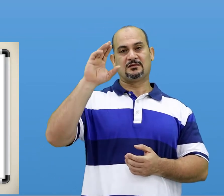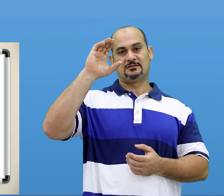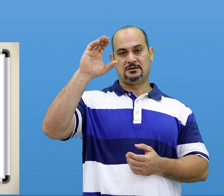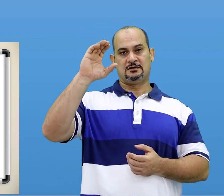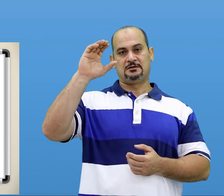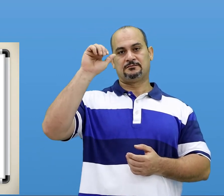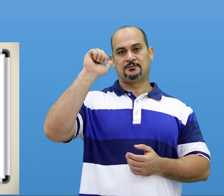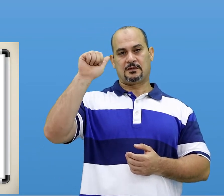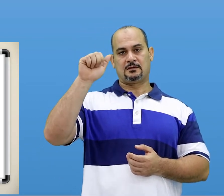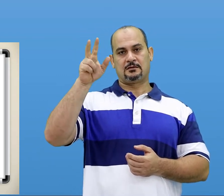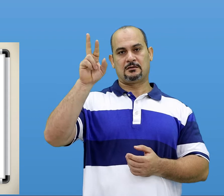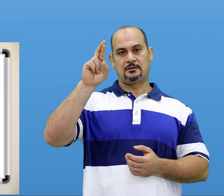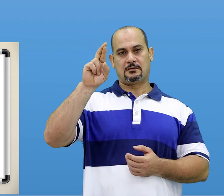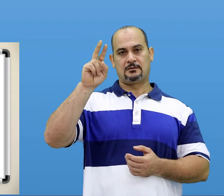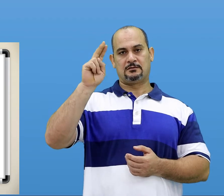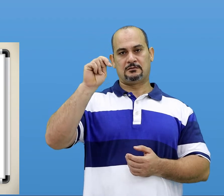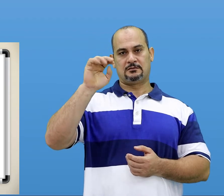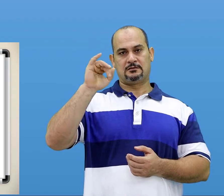carnivals.